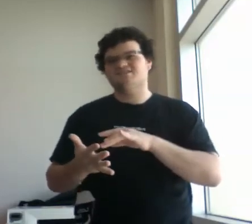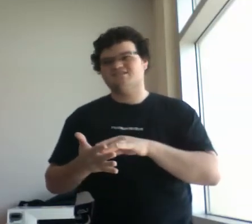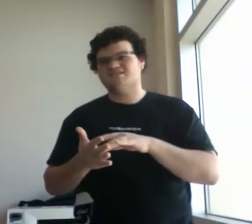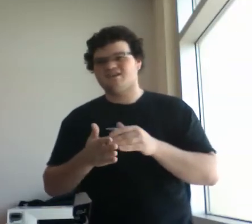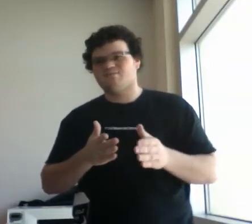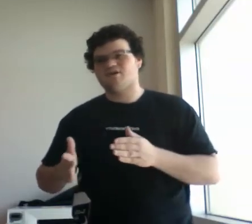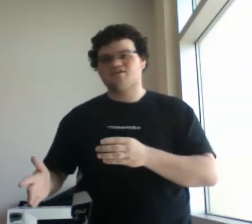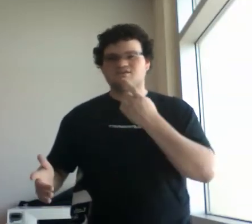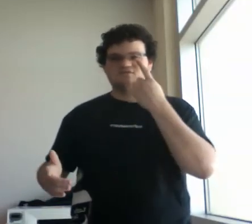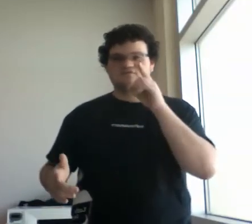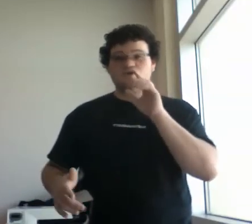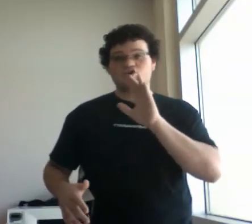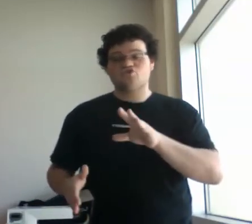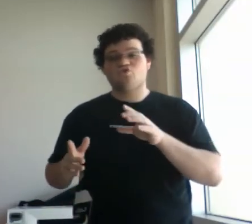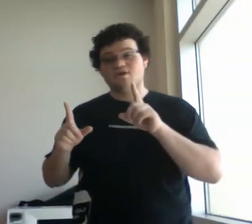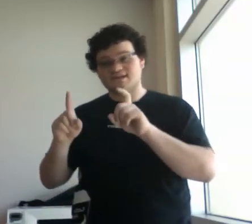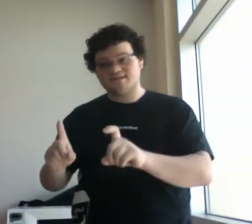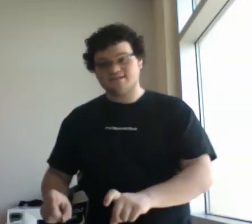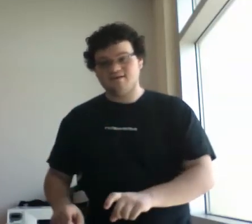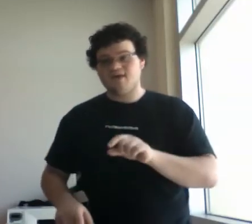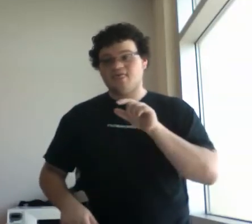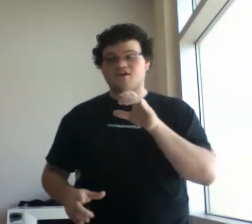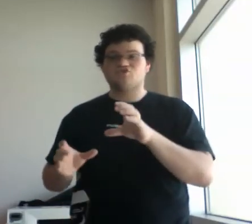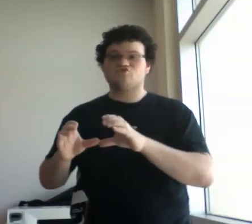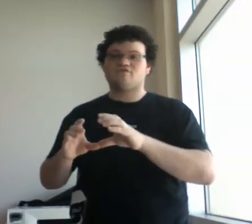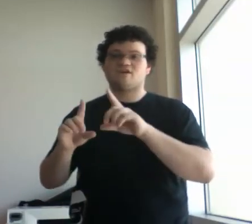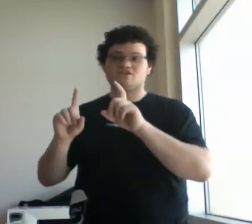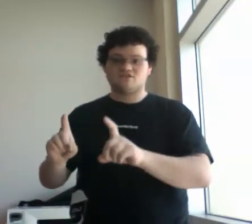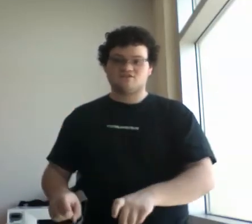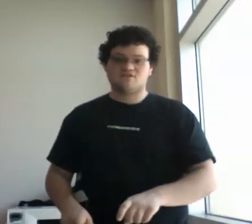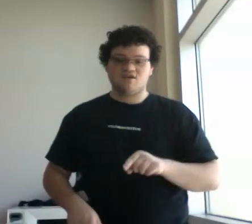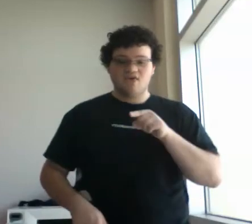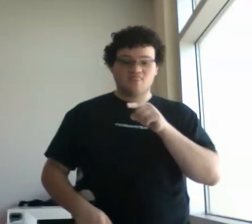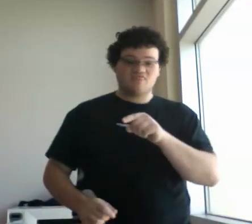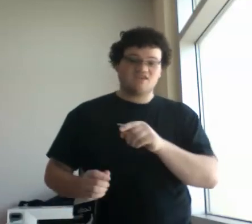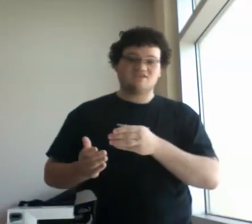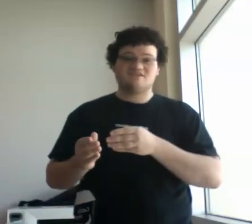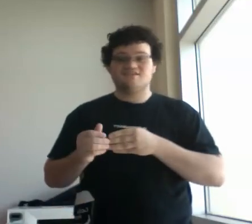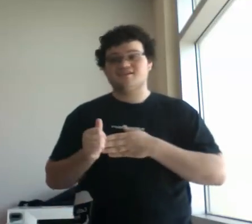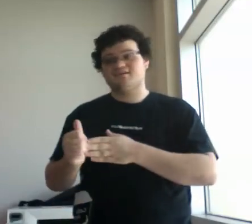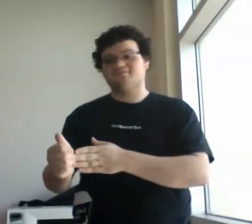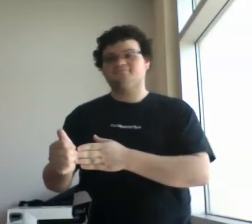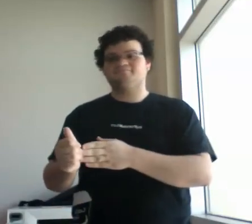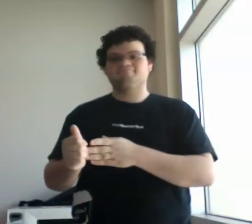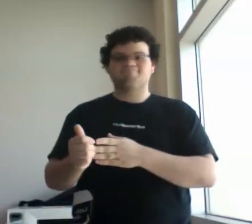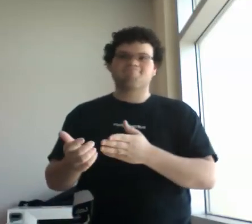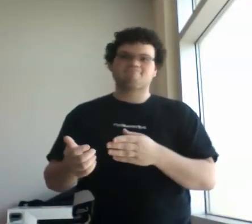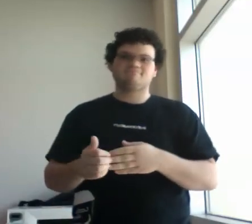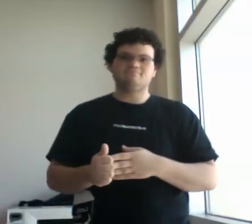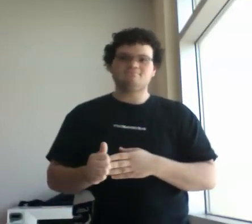actual certification exam. This particular review guide is loaded with case studies. It has a mock exam where you